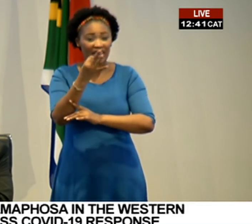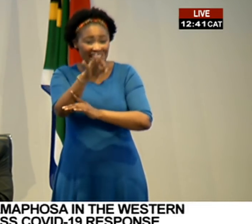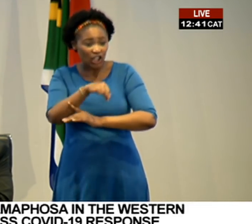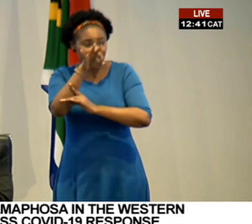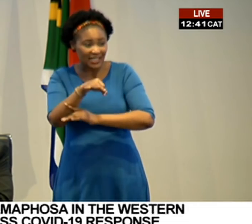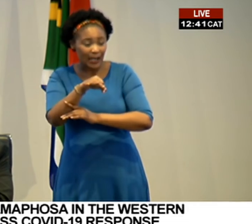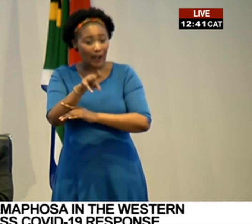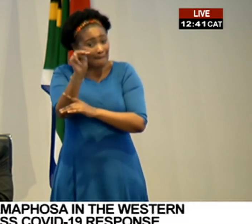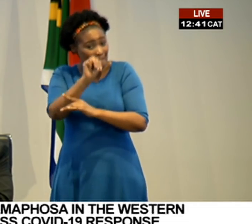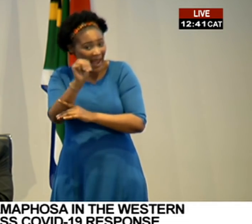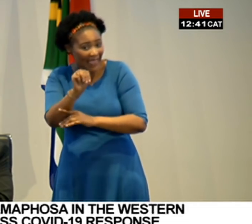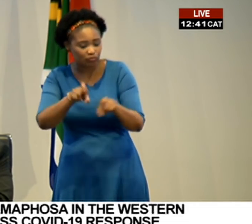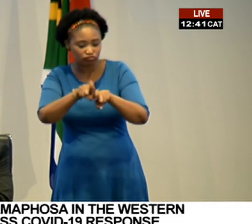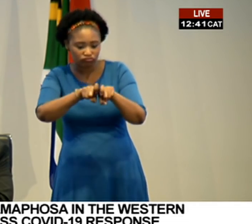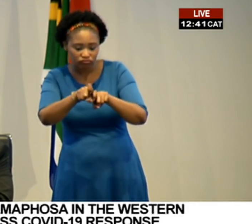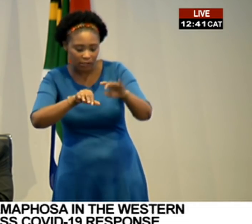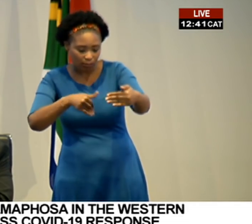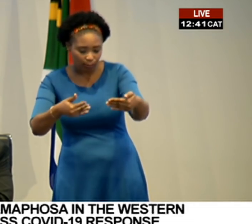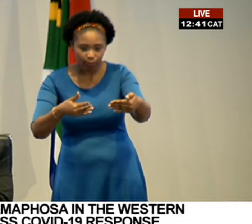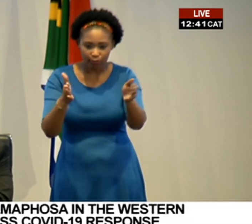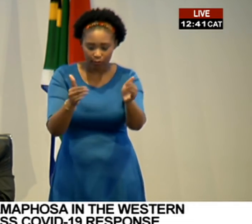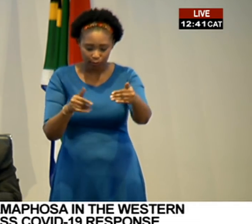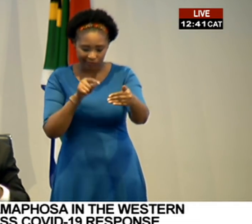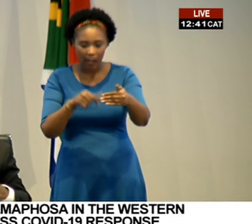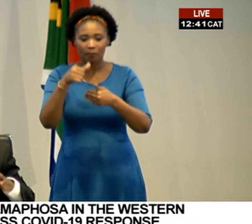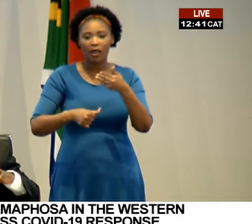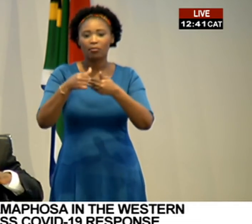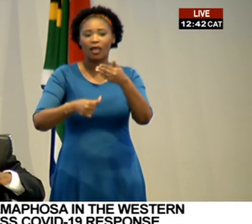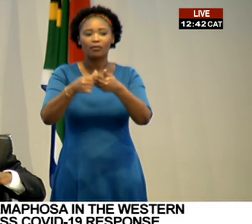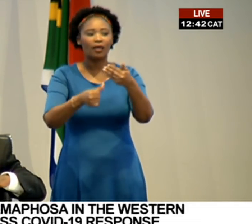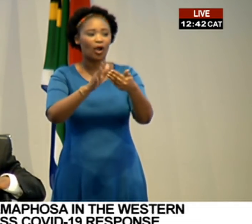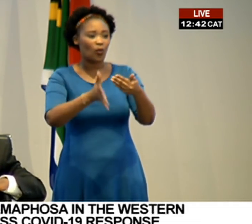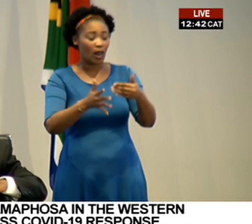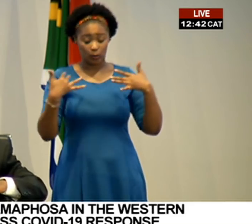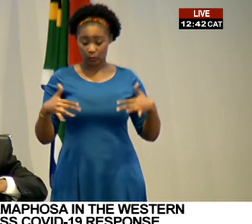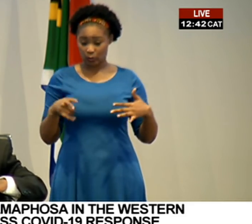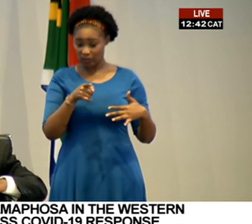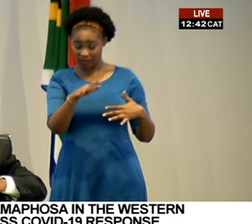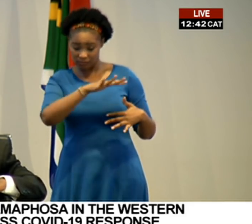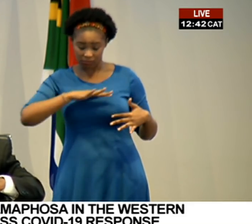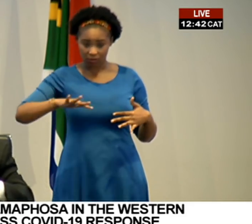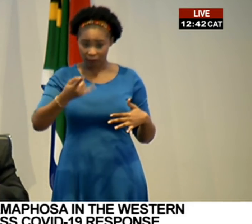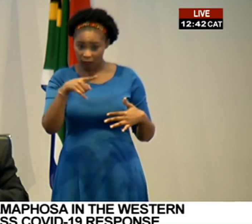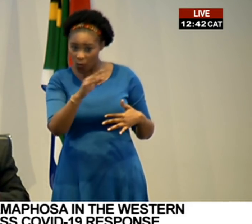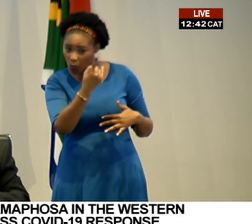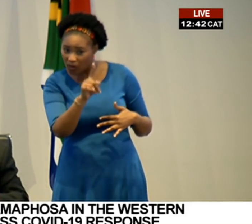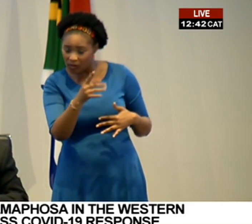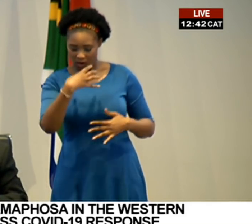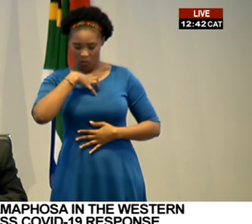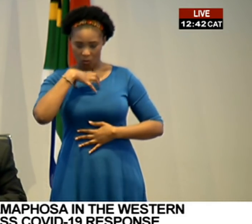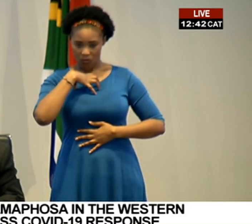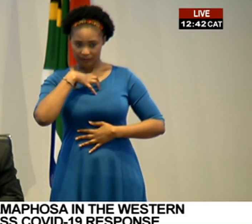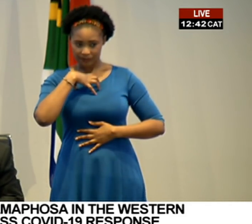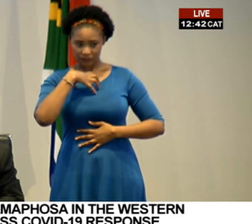million test kits being made available every month. And this is a platform that's going to enable our